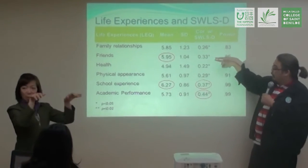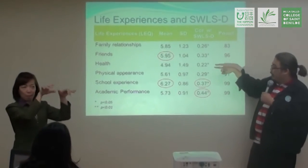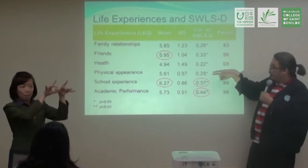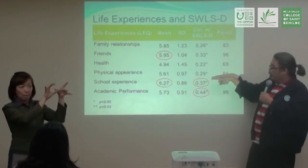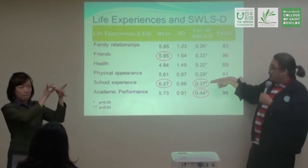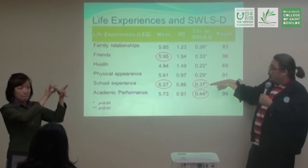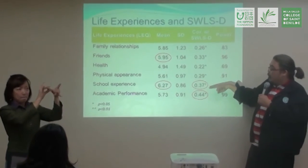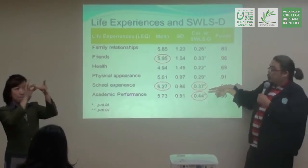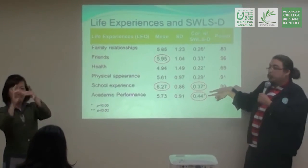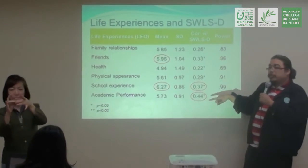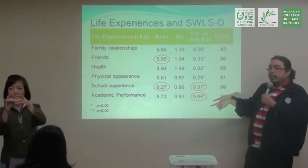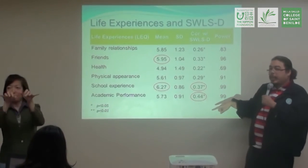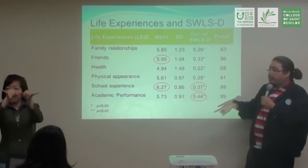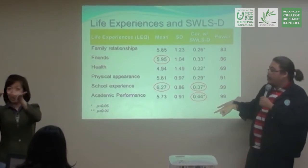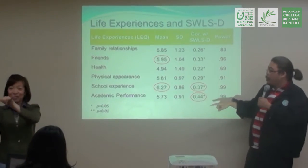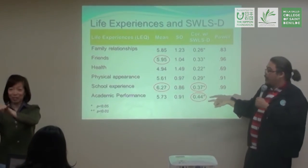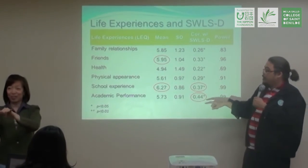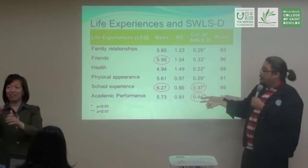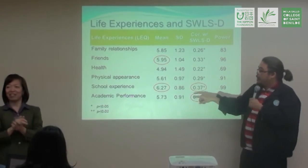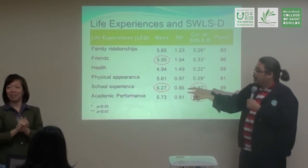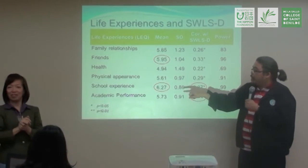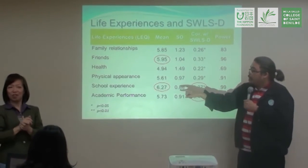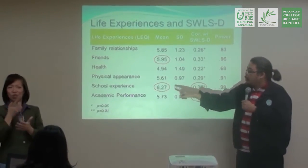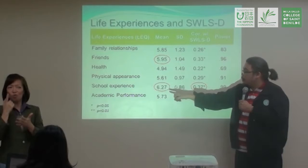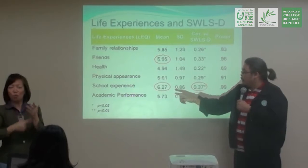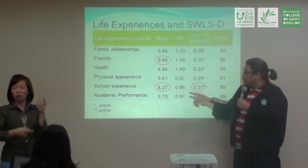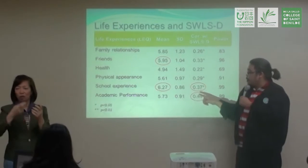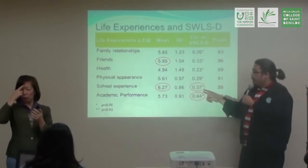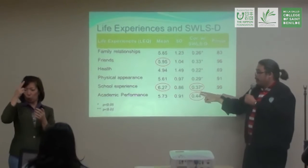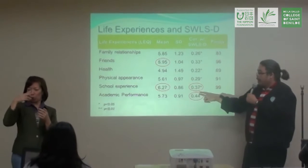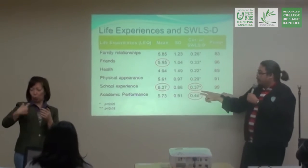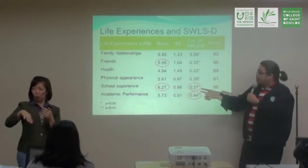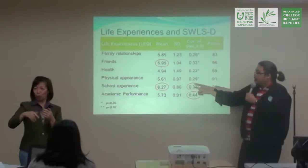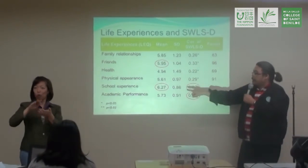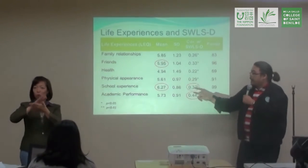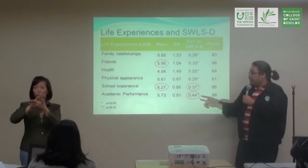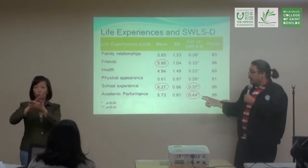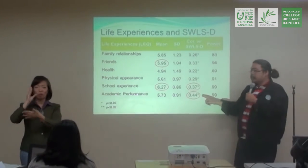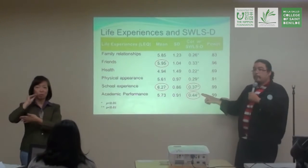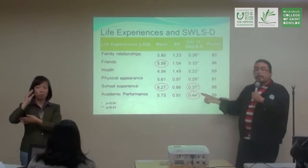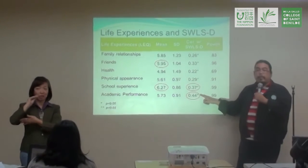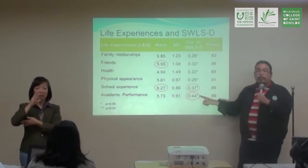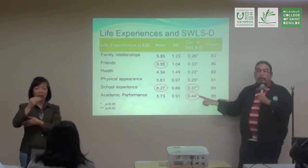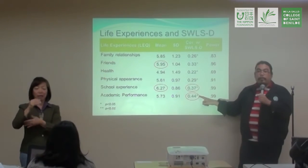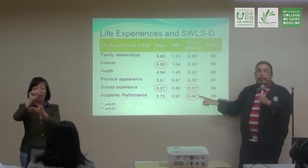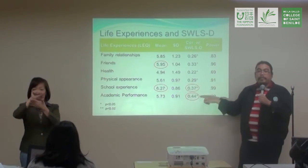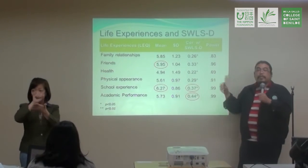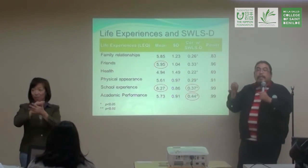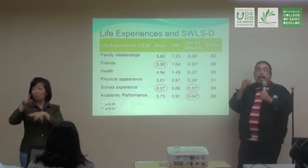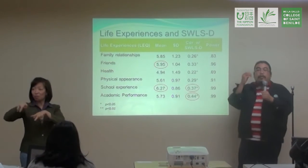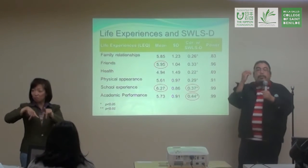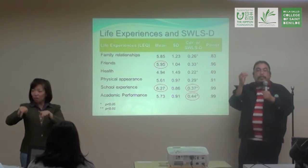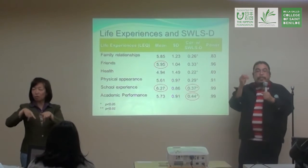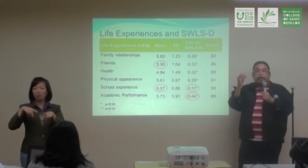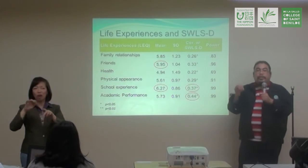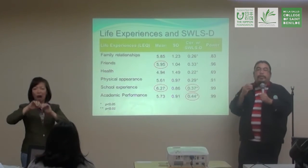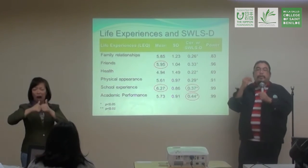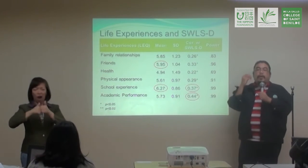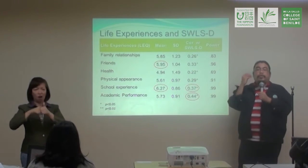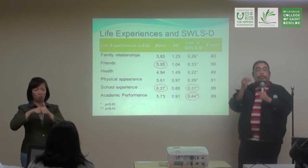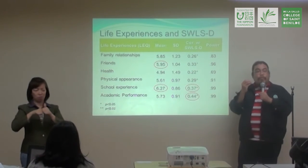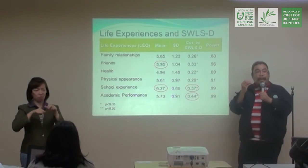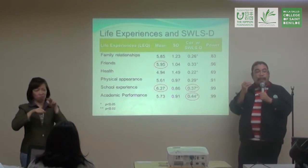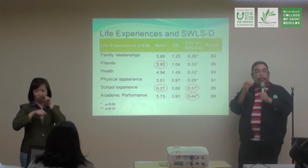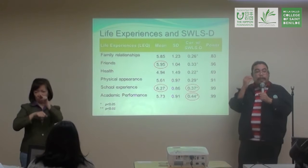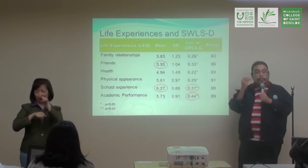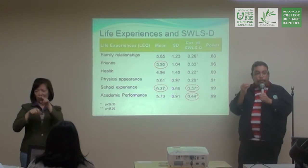okay, what was striking was school experience and academic performance. How they see or